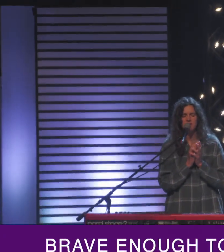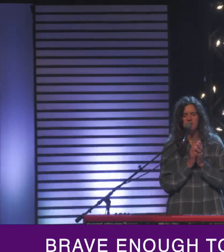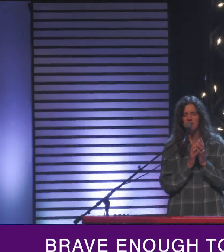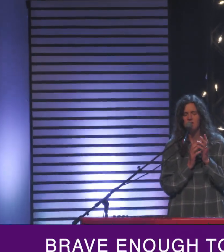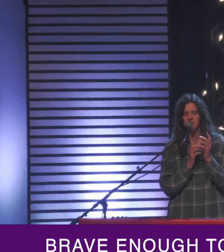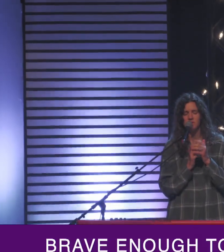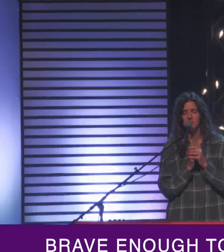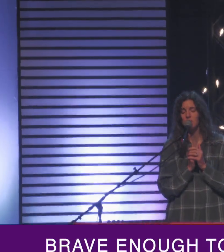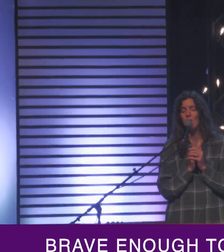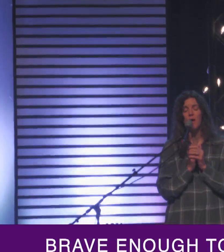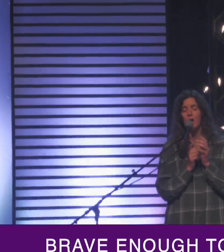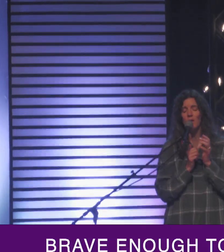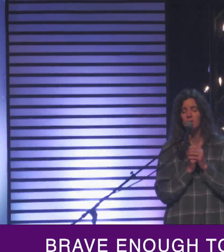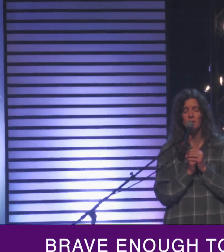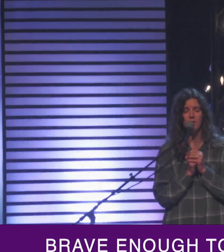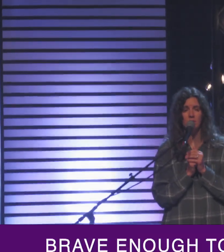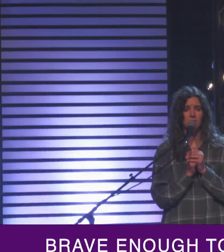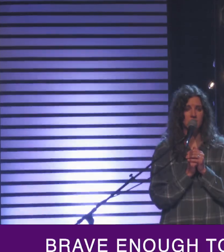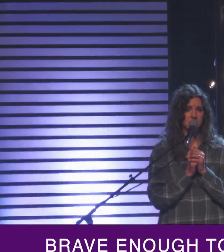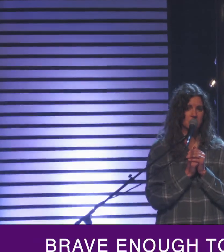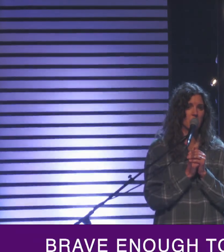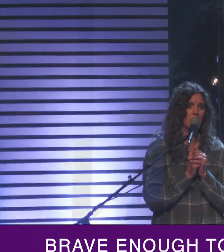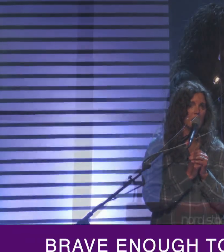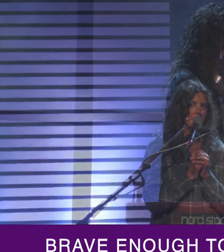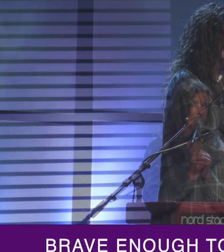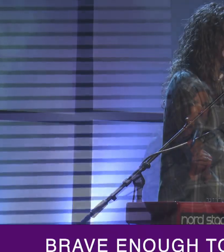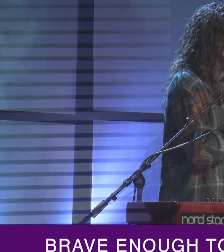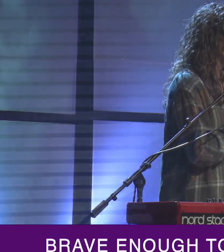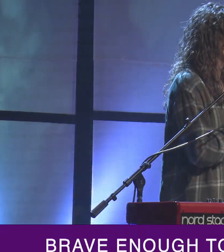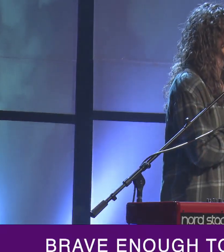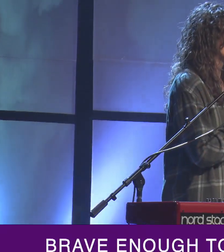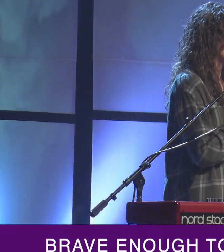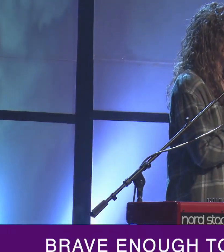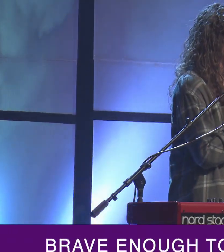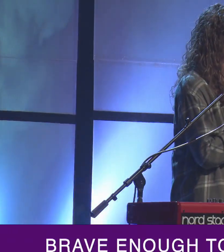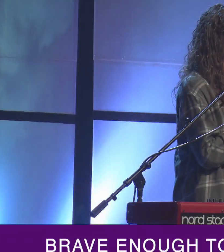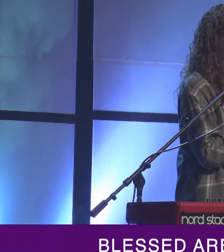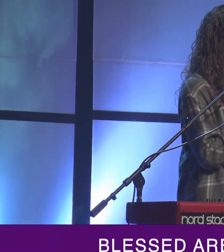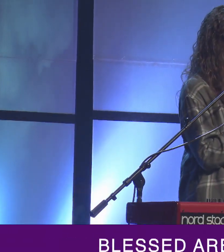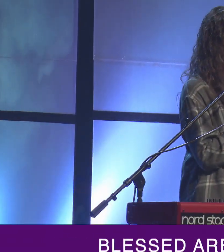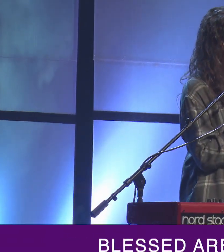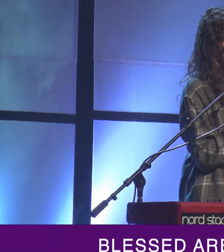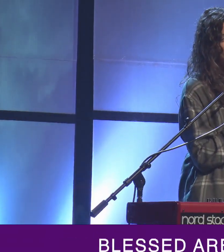brave enough to show the world their scars.